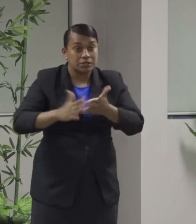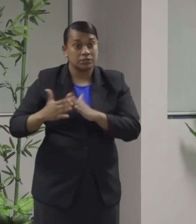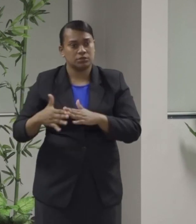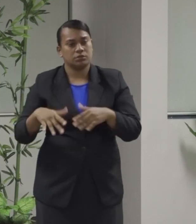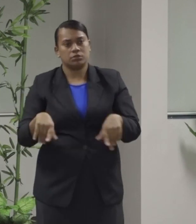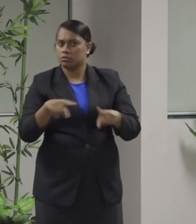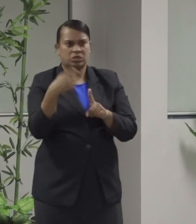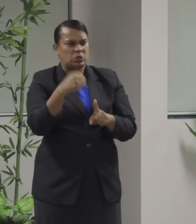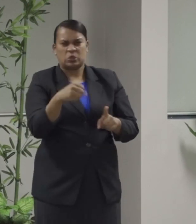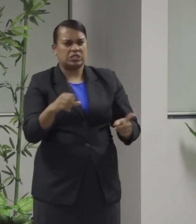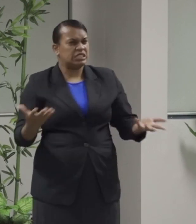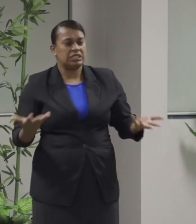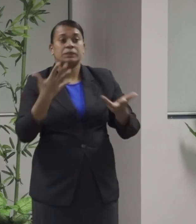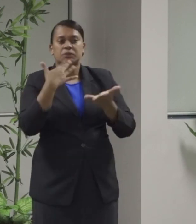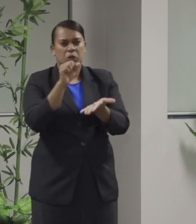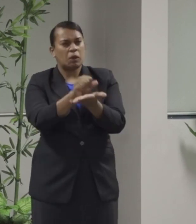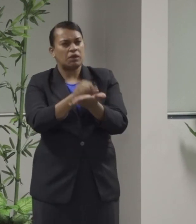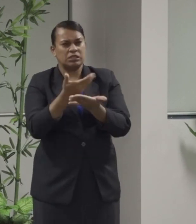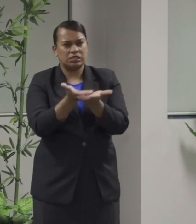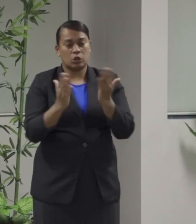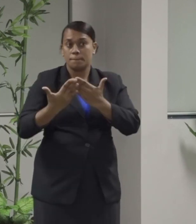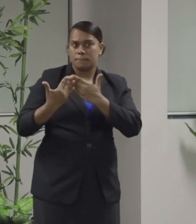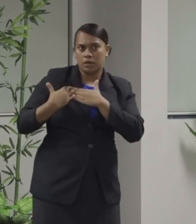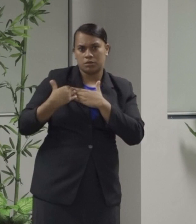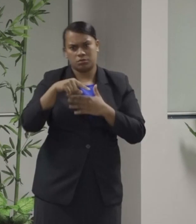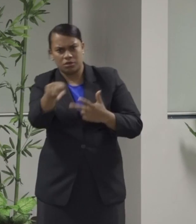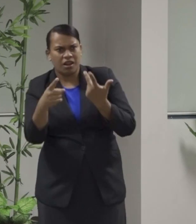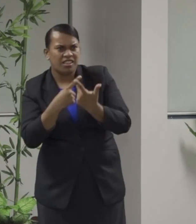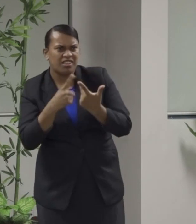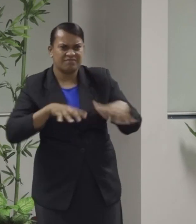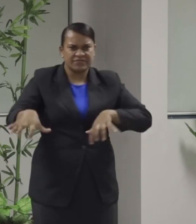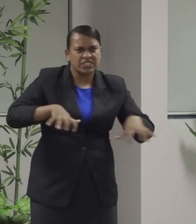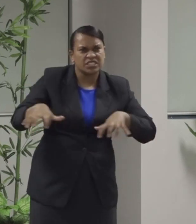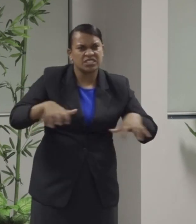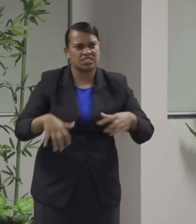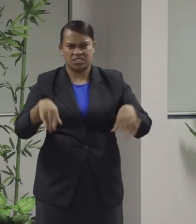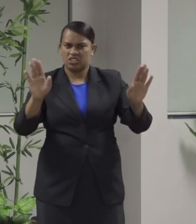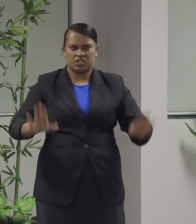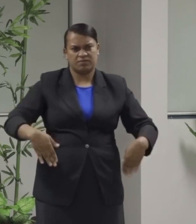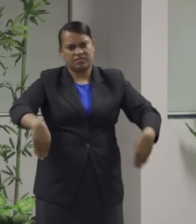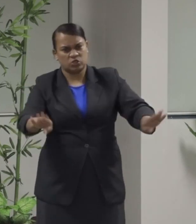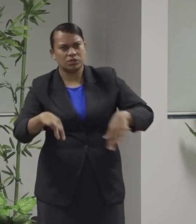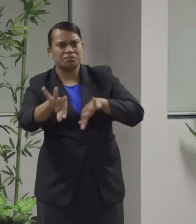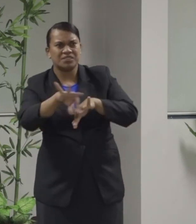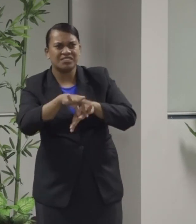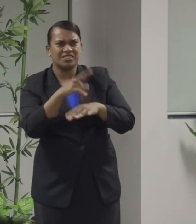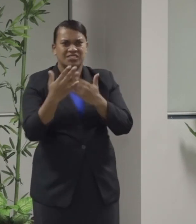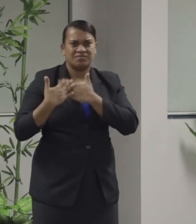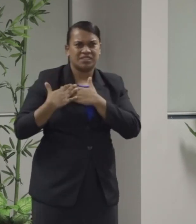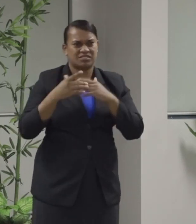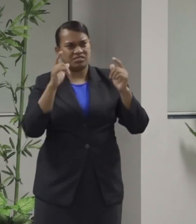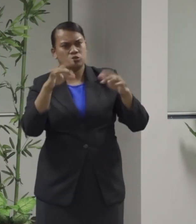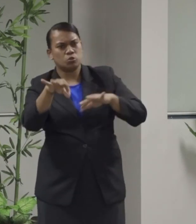functions that should be entertained in those settlements and villages, the tevu tevu or the wedding or whatever it is.